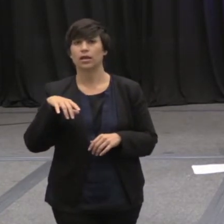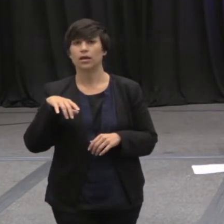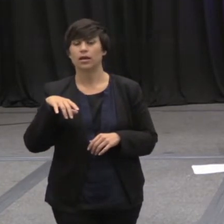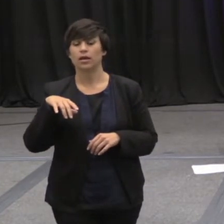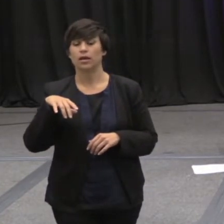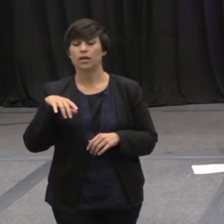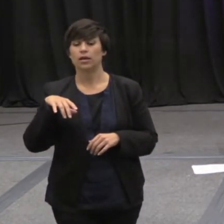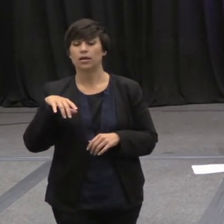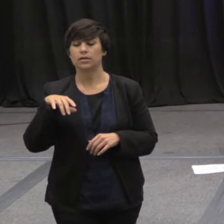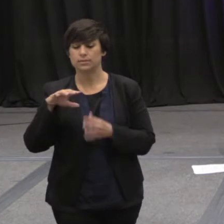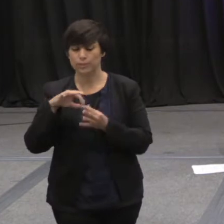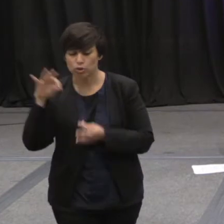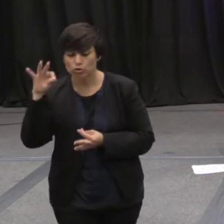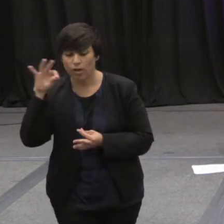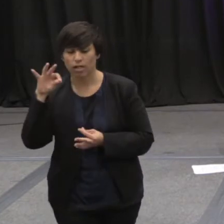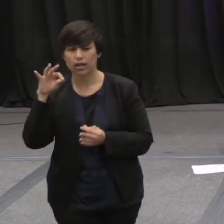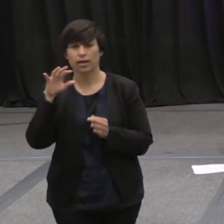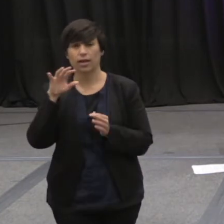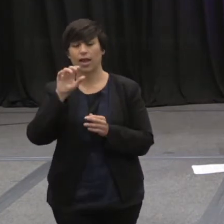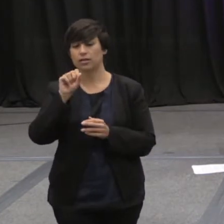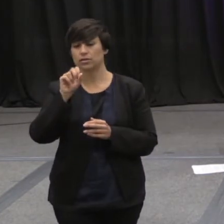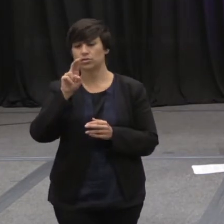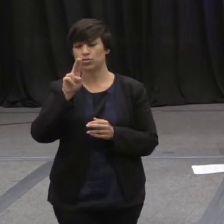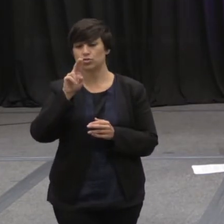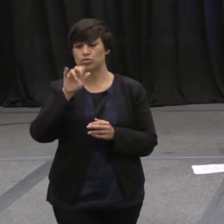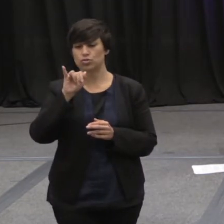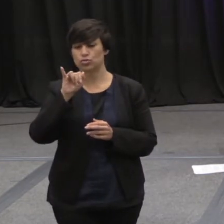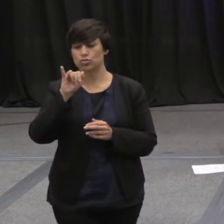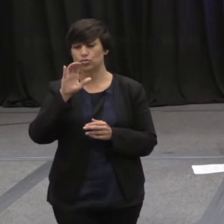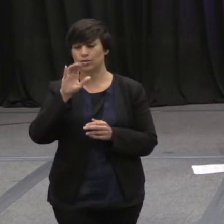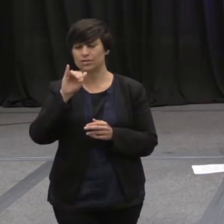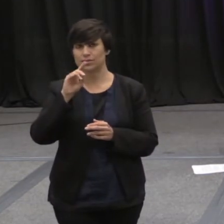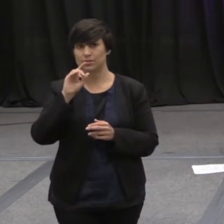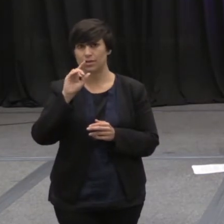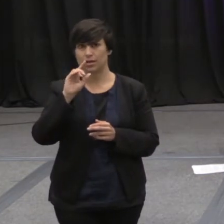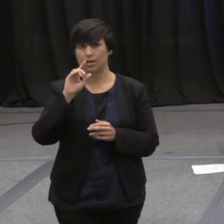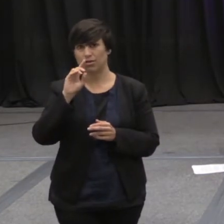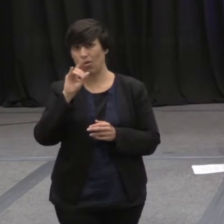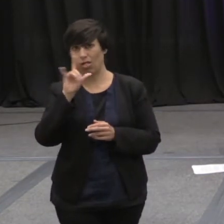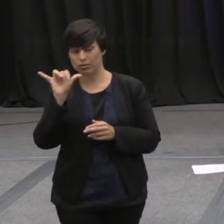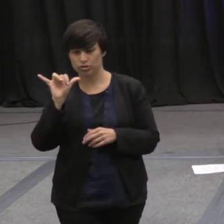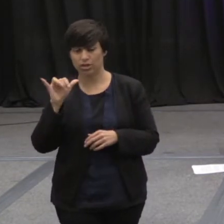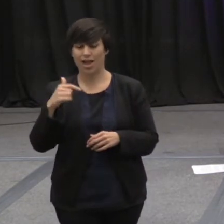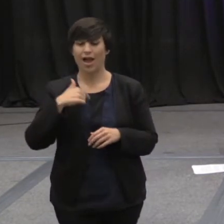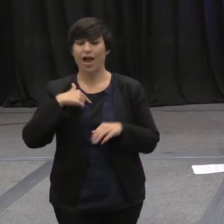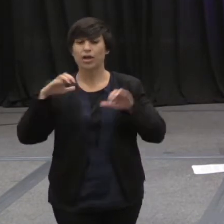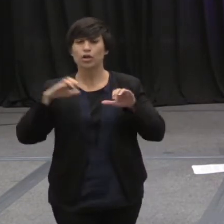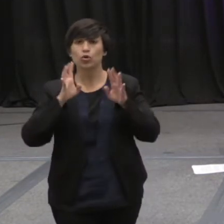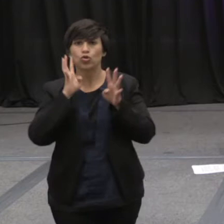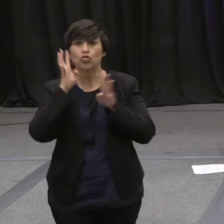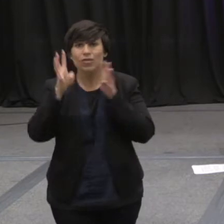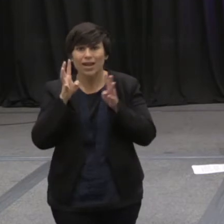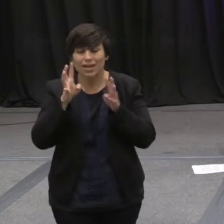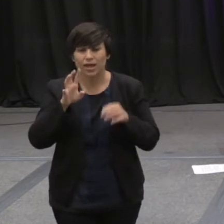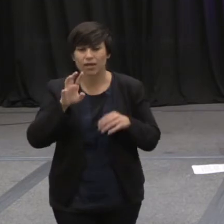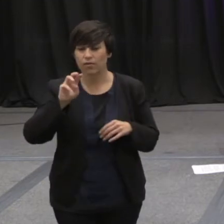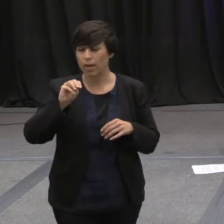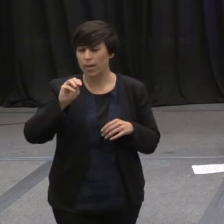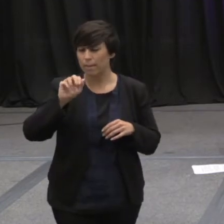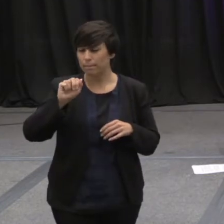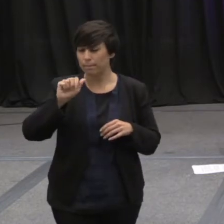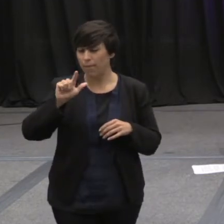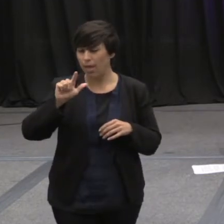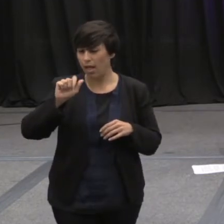suicidality. I do creative maladjustment. And you are the prostitute, and you are